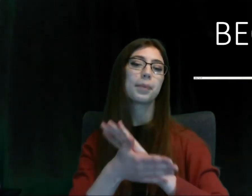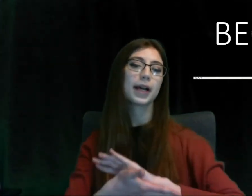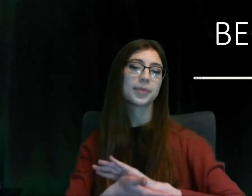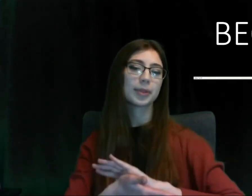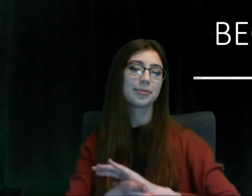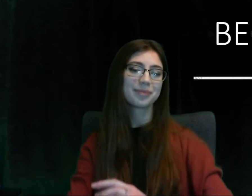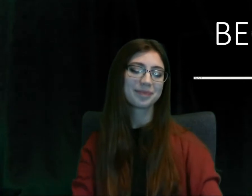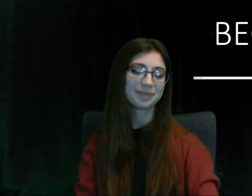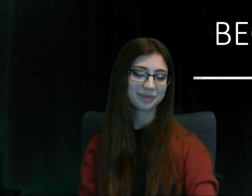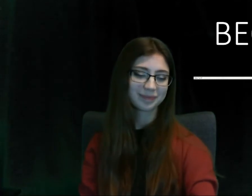Become.